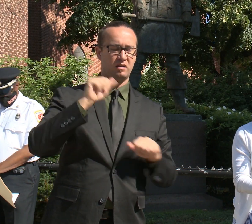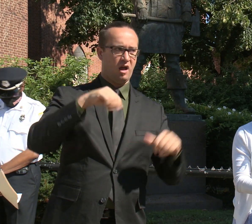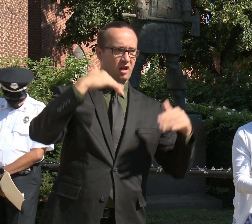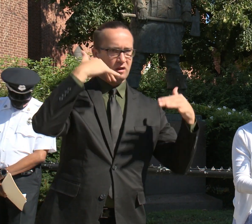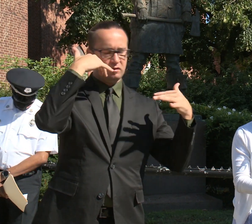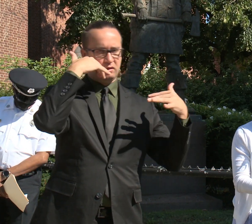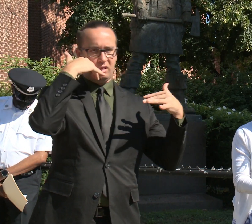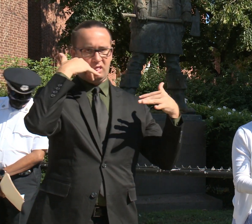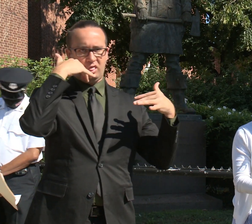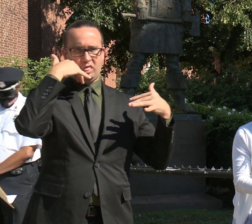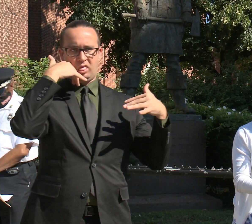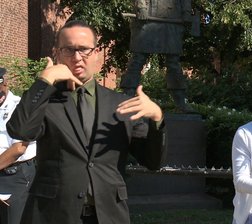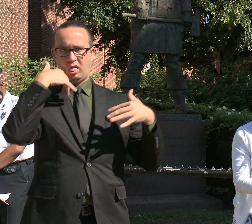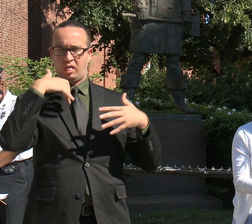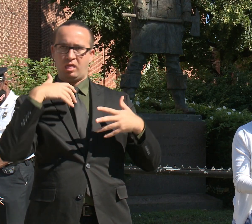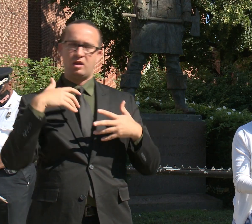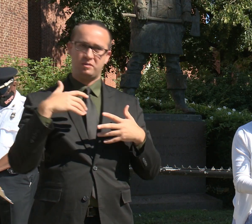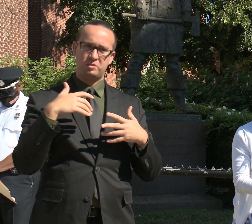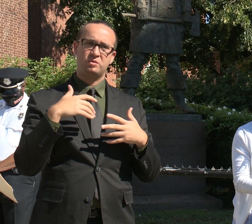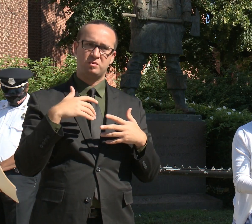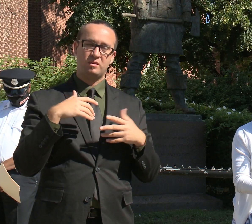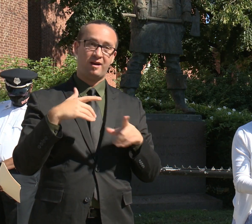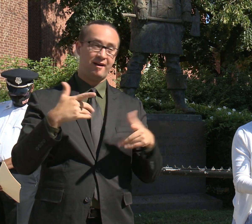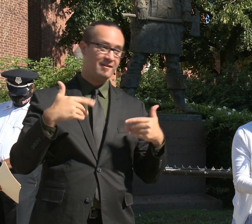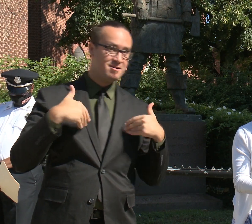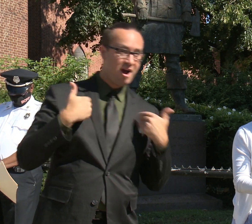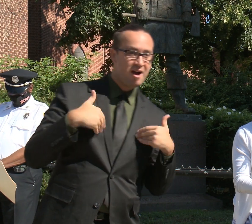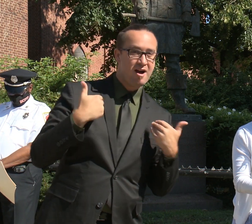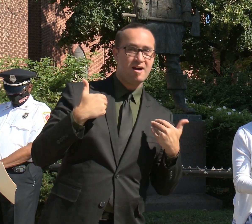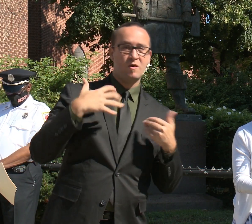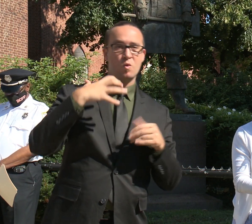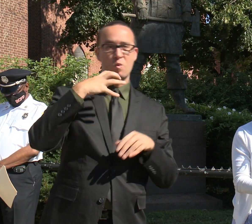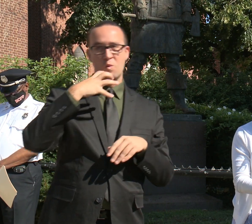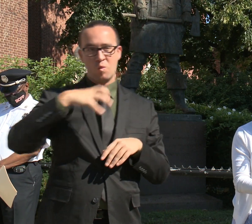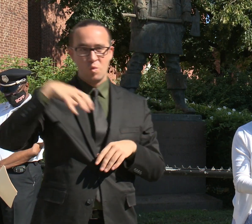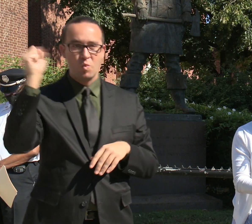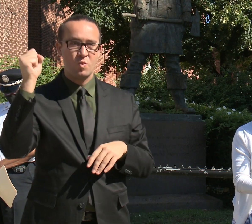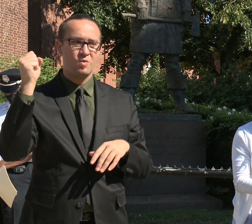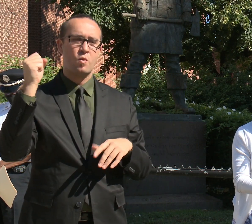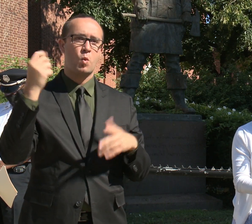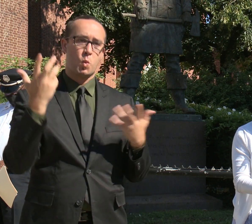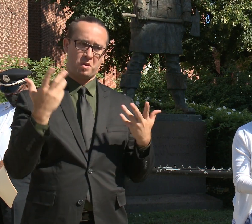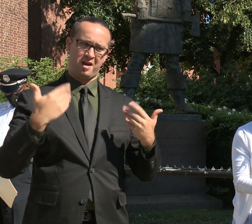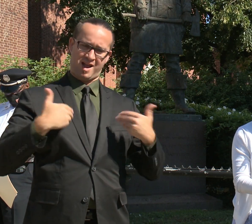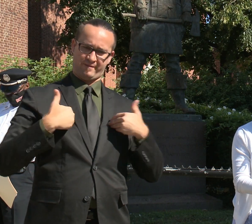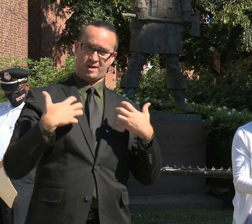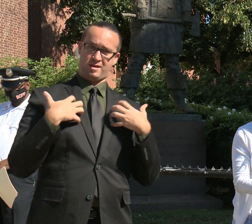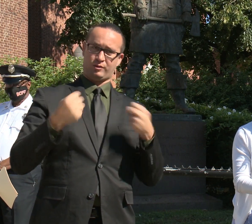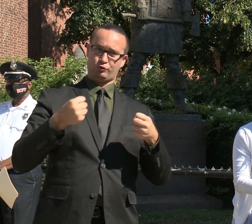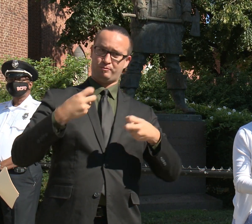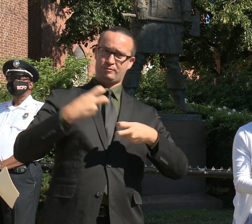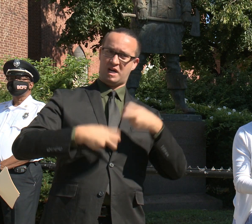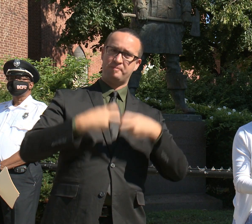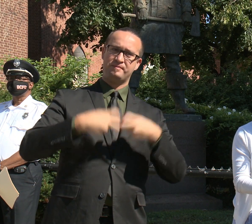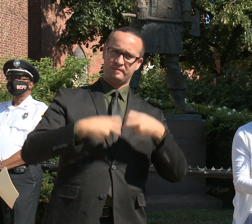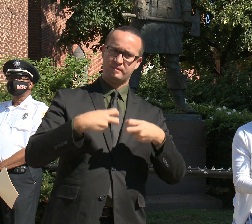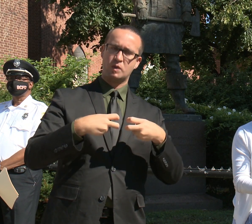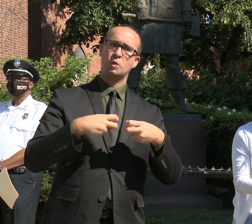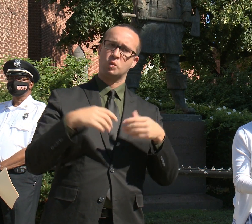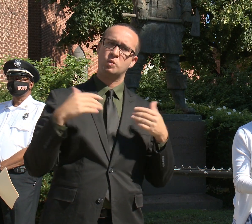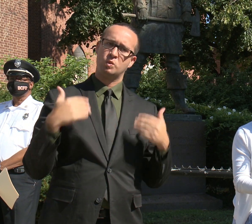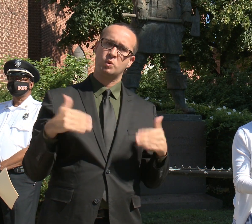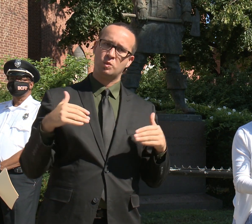the older adults, and those with underlying medical conditions. Heat is also one of the leading weather-related killers in the United